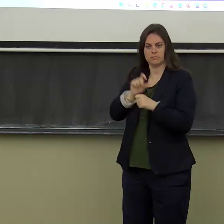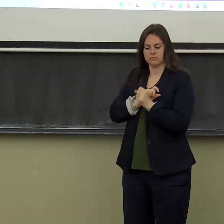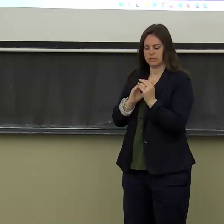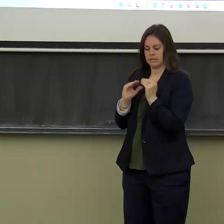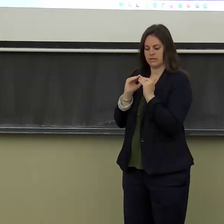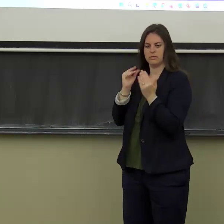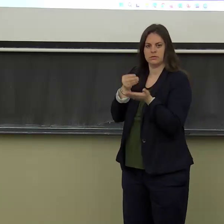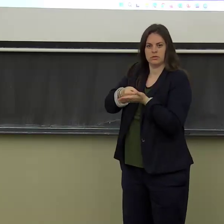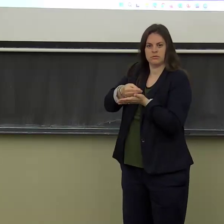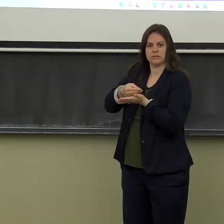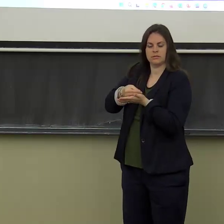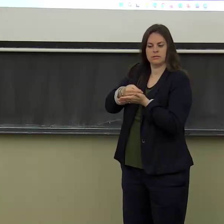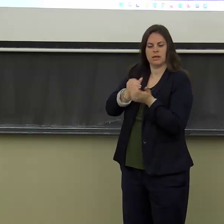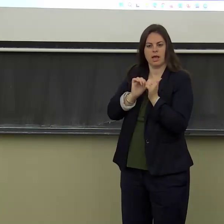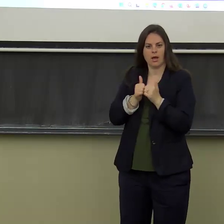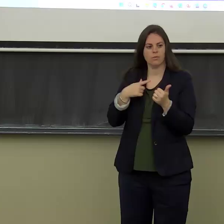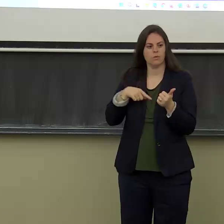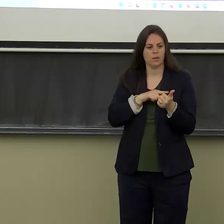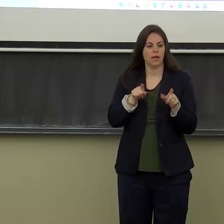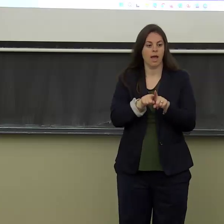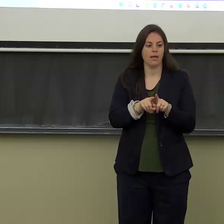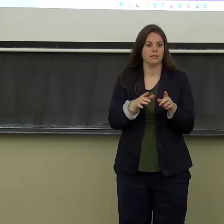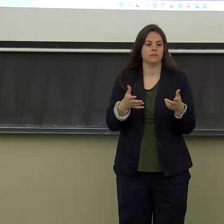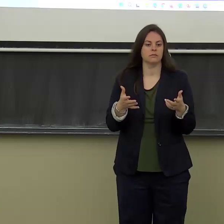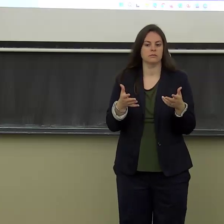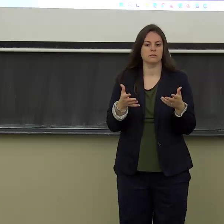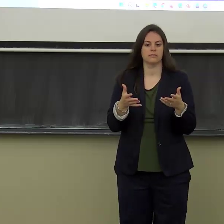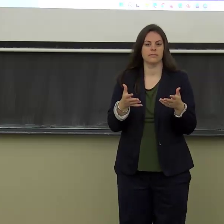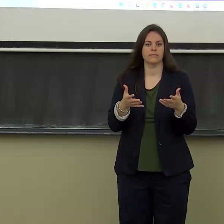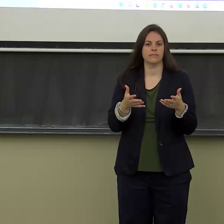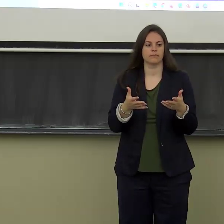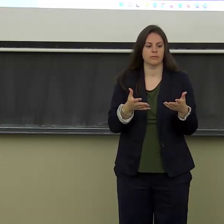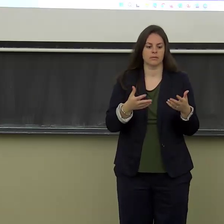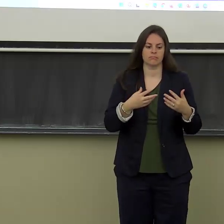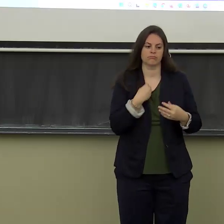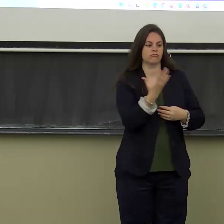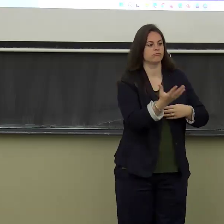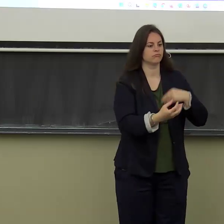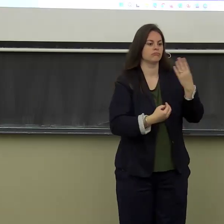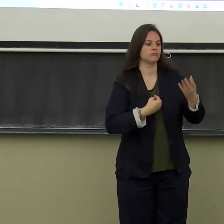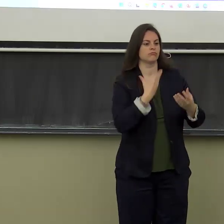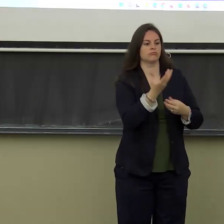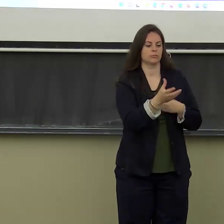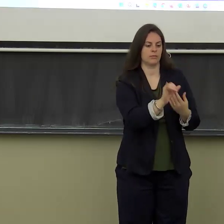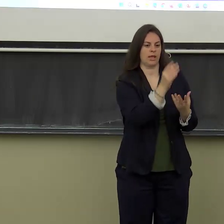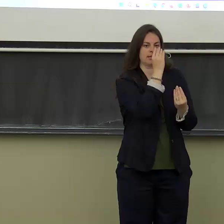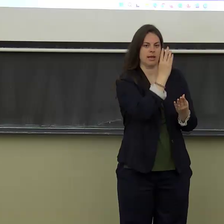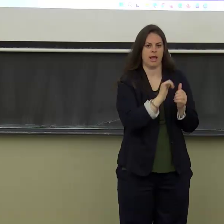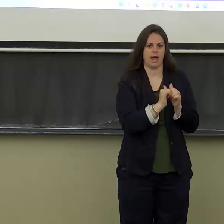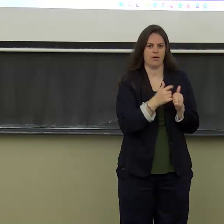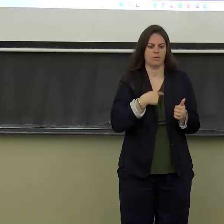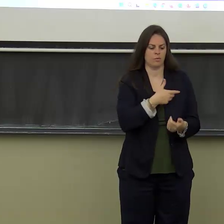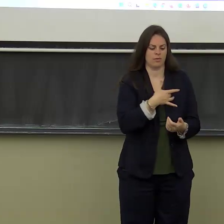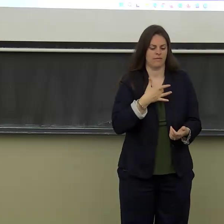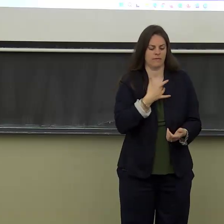do we do that? How do we, as the givers of data, feel empowered that it